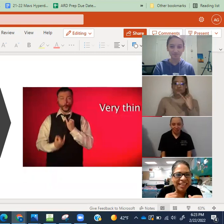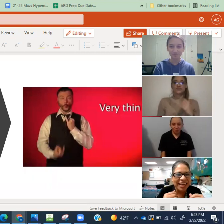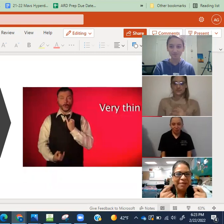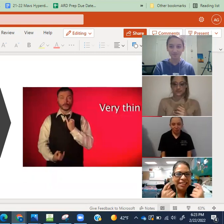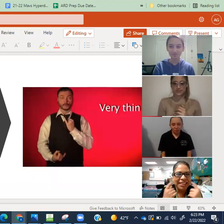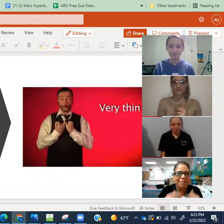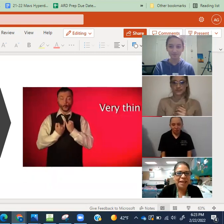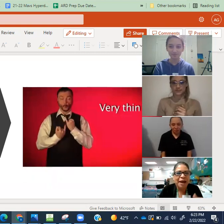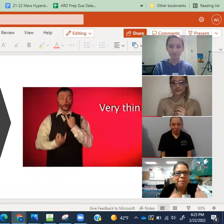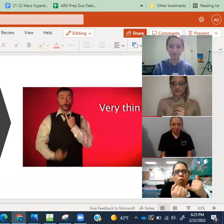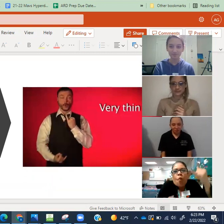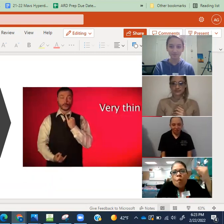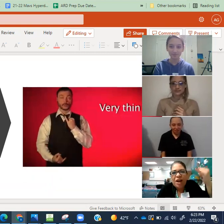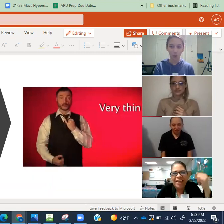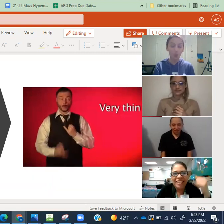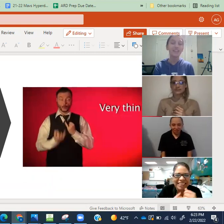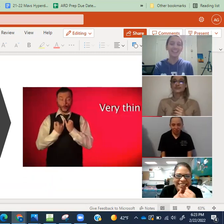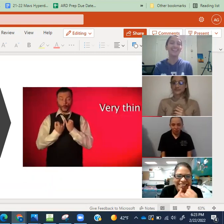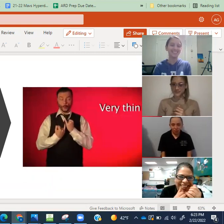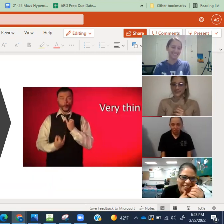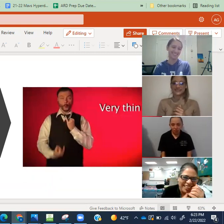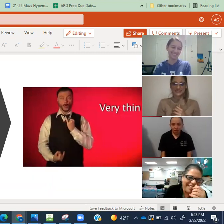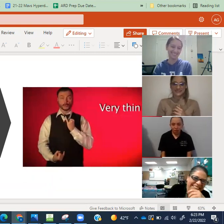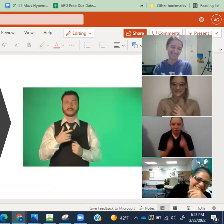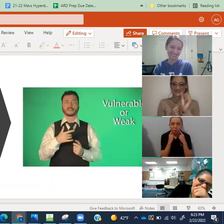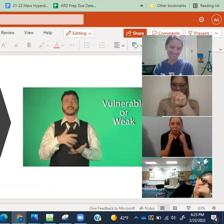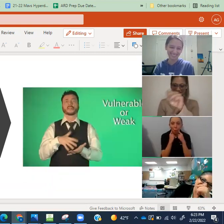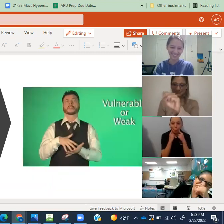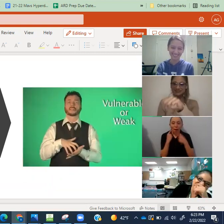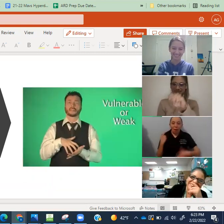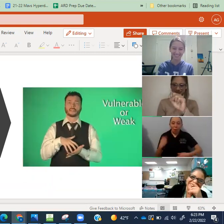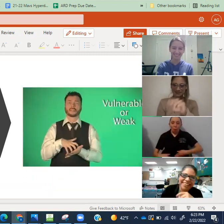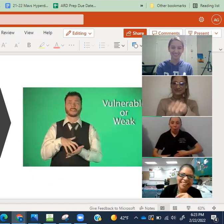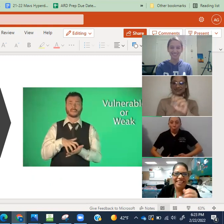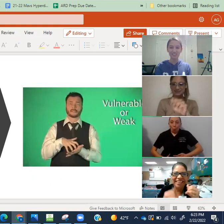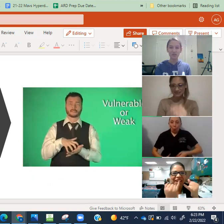have to suck in my cheeks and my tummy. Yeah.